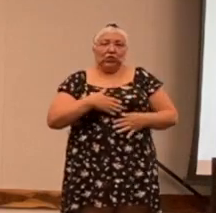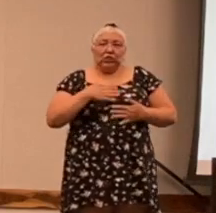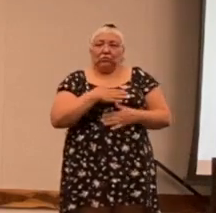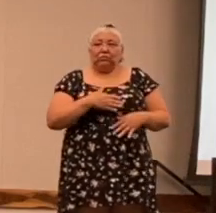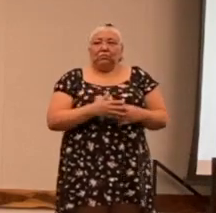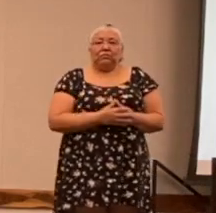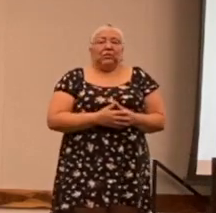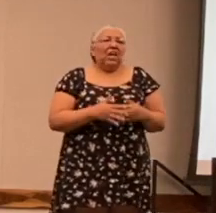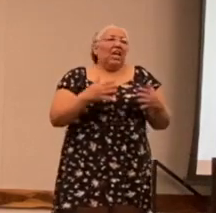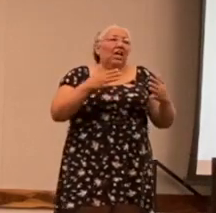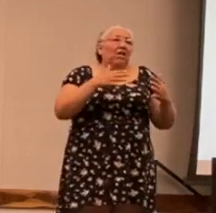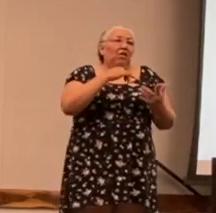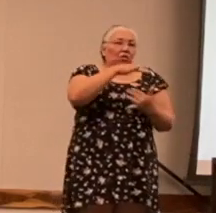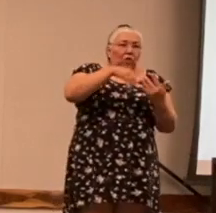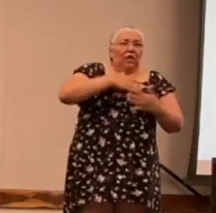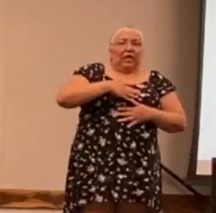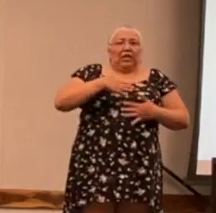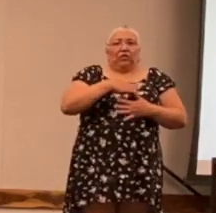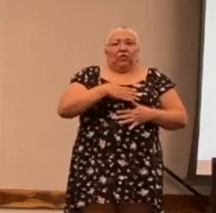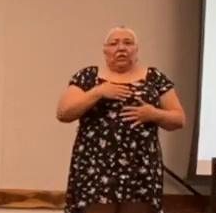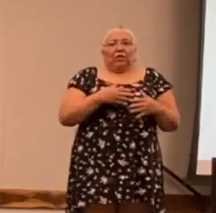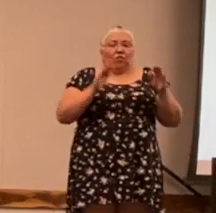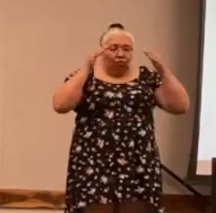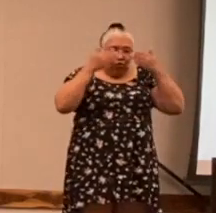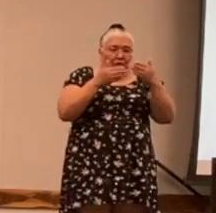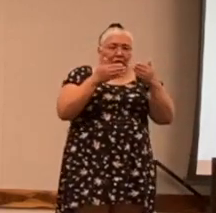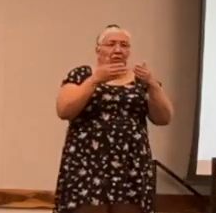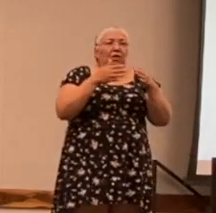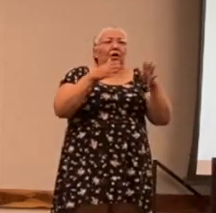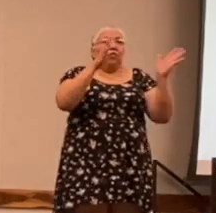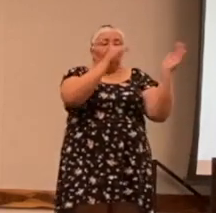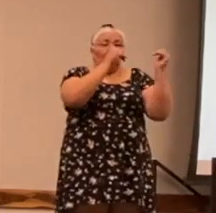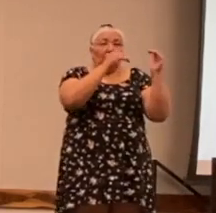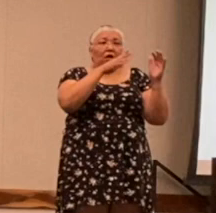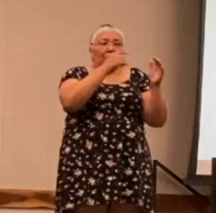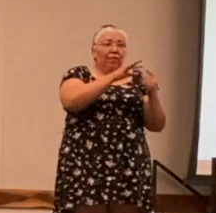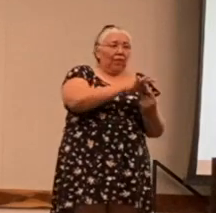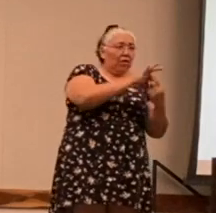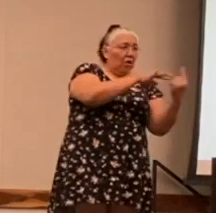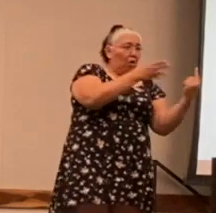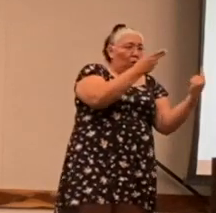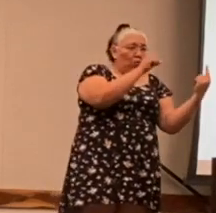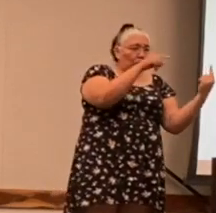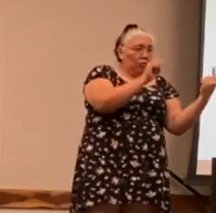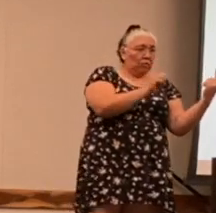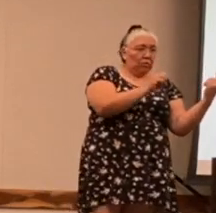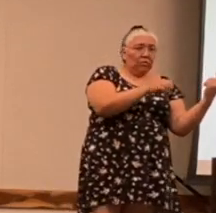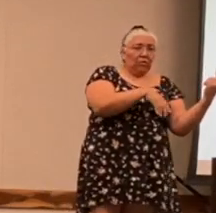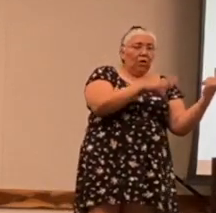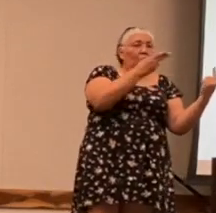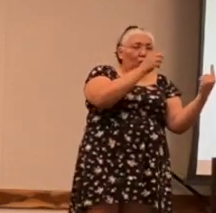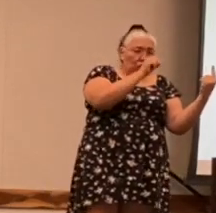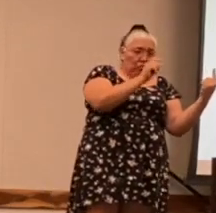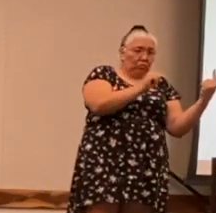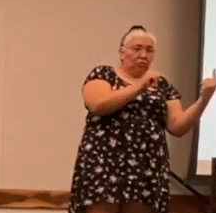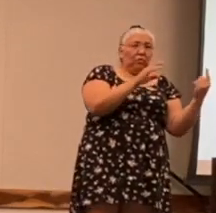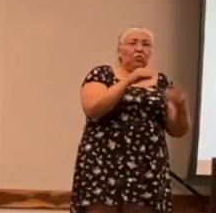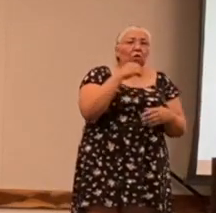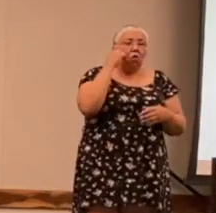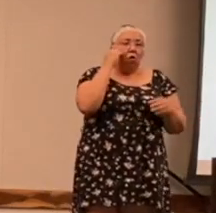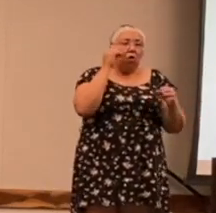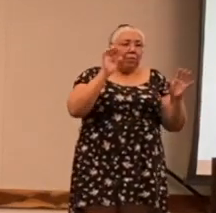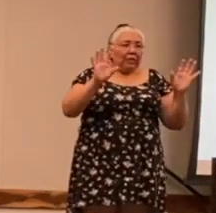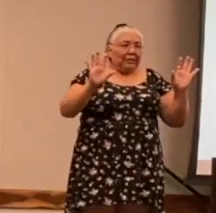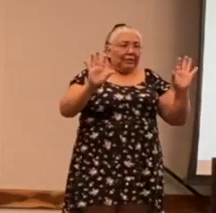like. Entertaining focuses on the host, right? The home must be spotless. Come on, if you got